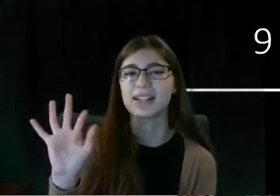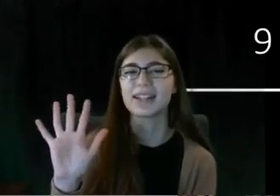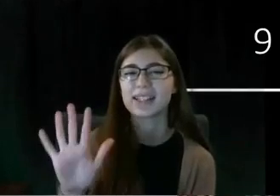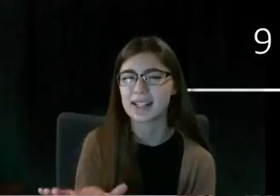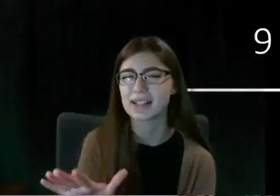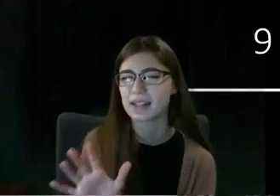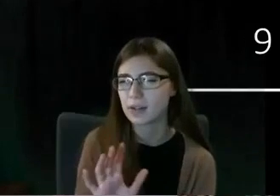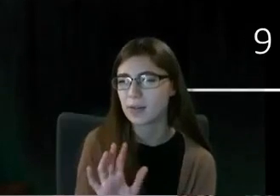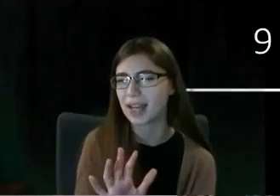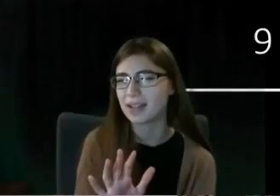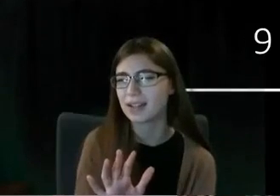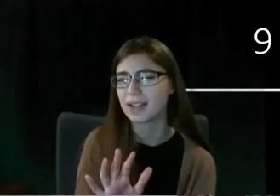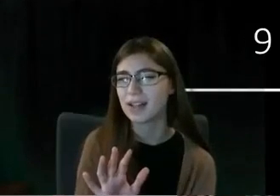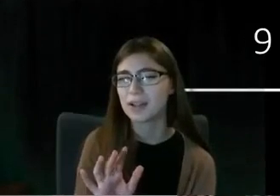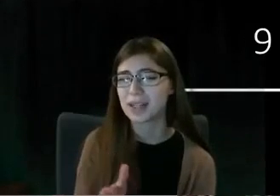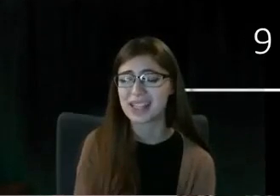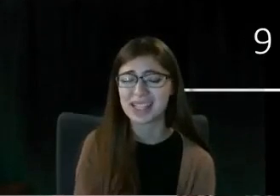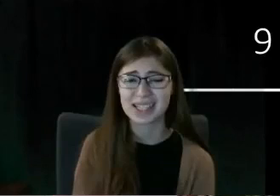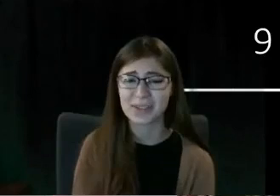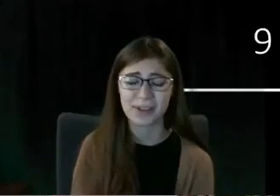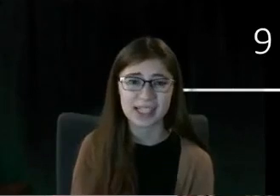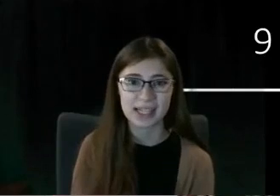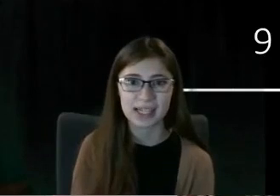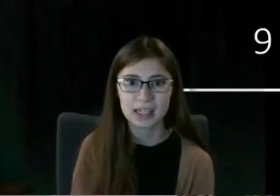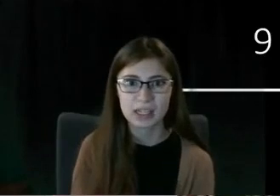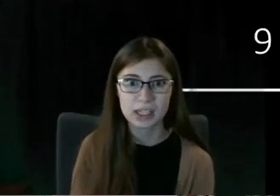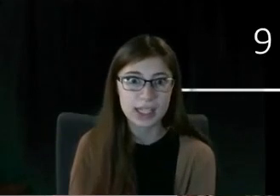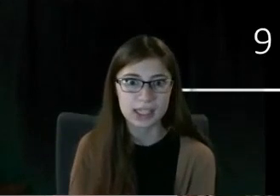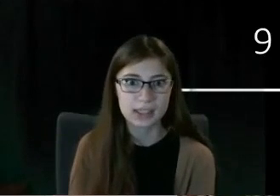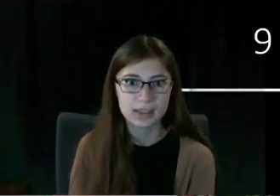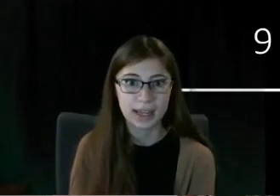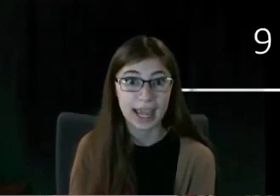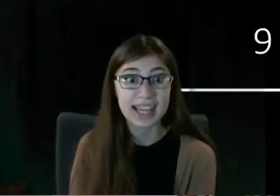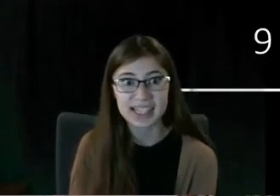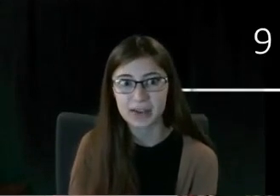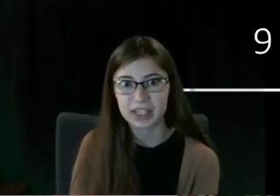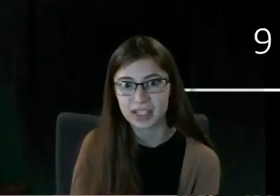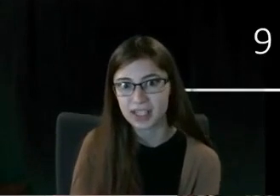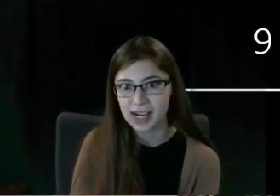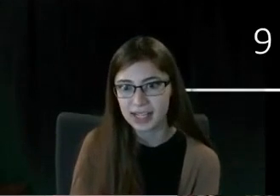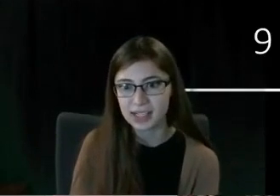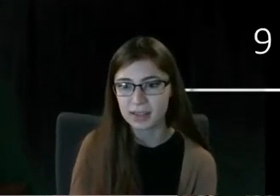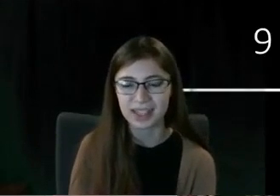it's not too bad. But if I said 6, 8, 7, 9, you'd be like,